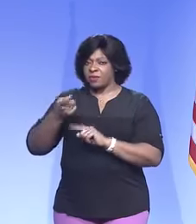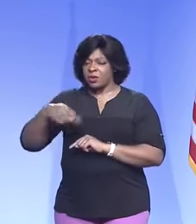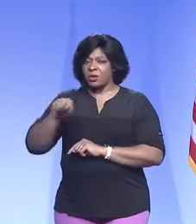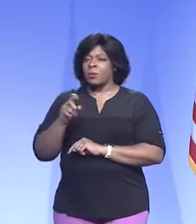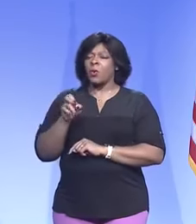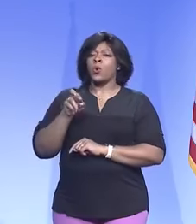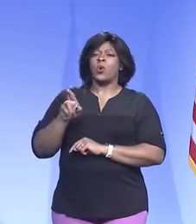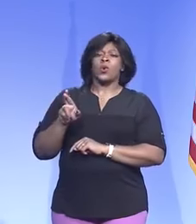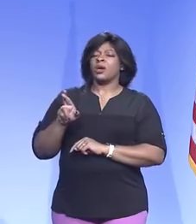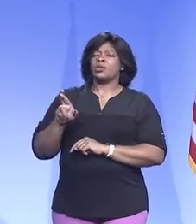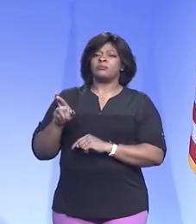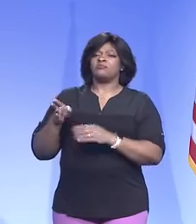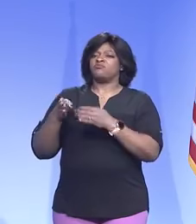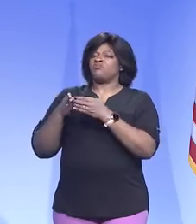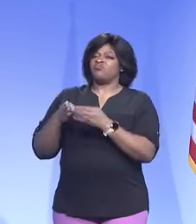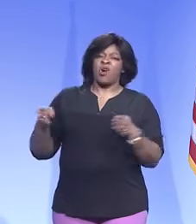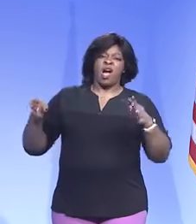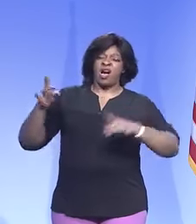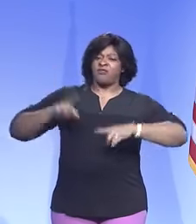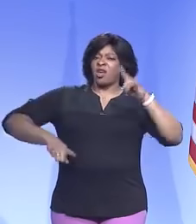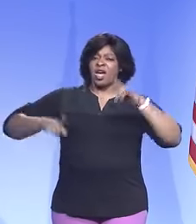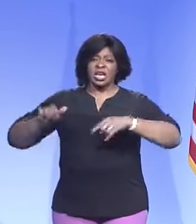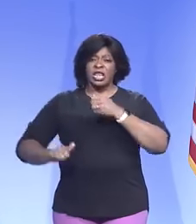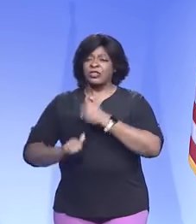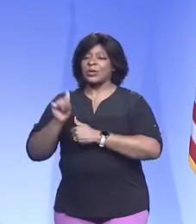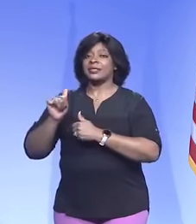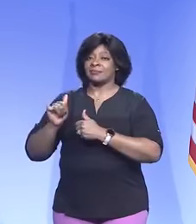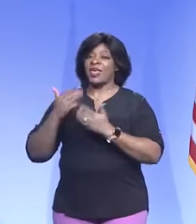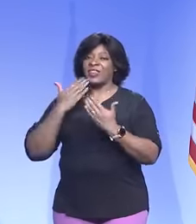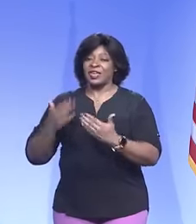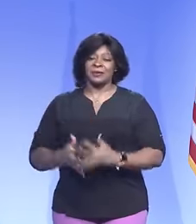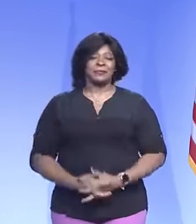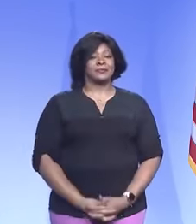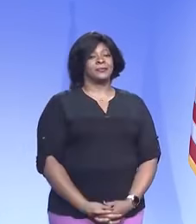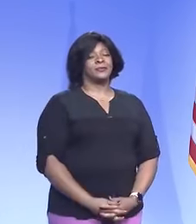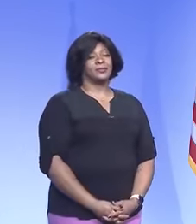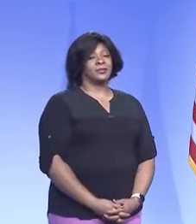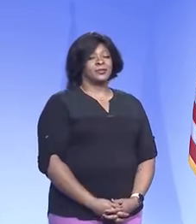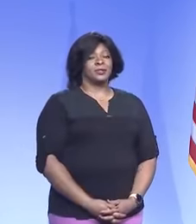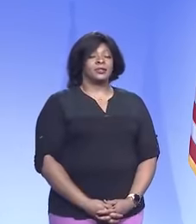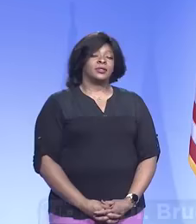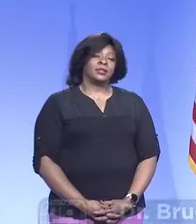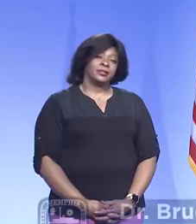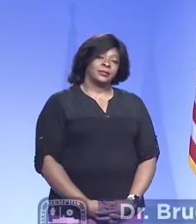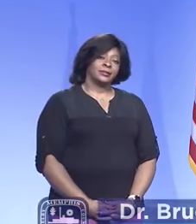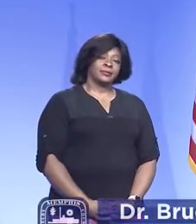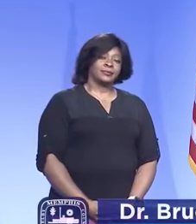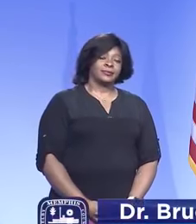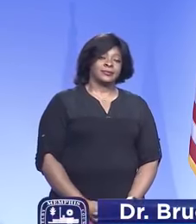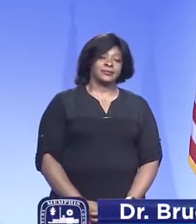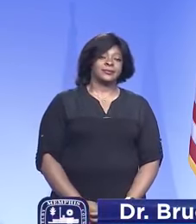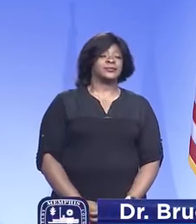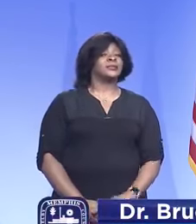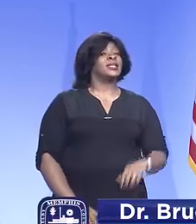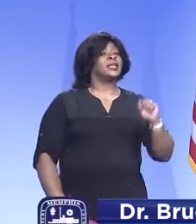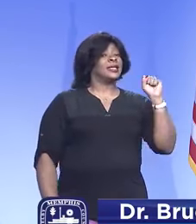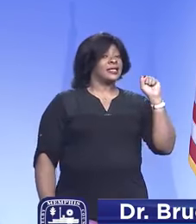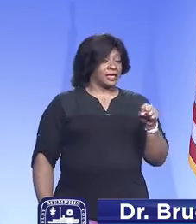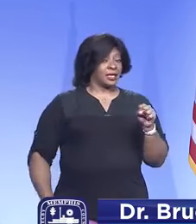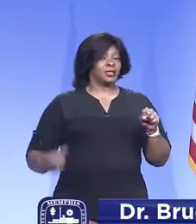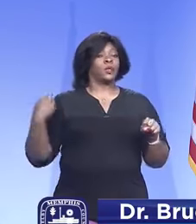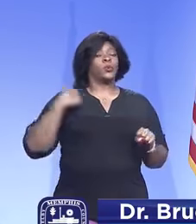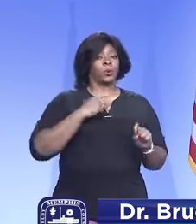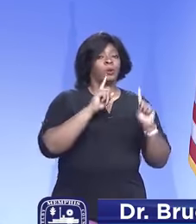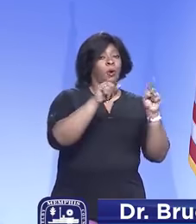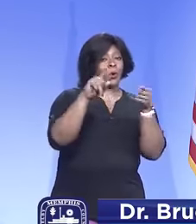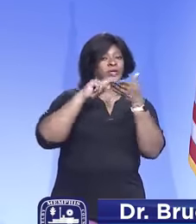has it been wide? Thank you. Well, yes, we will be